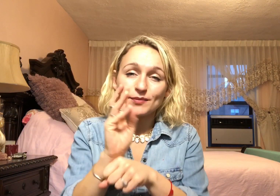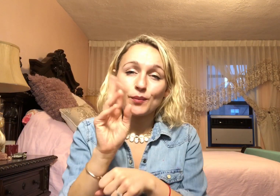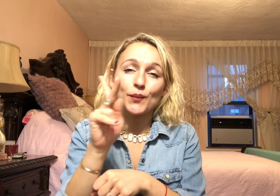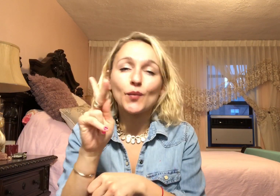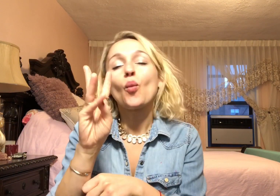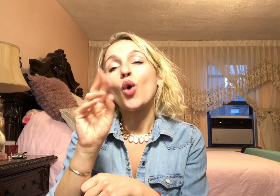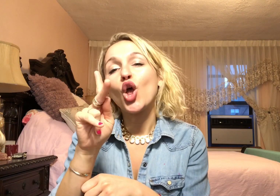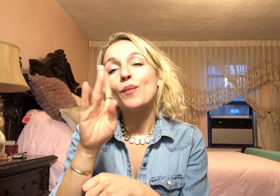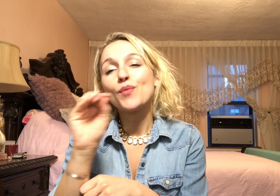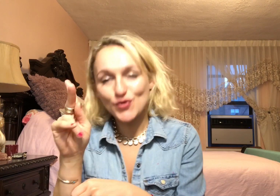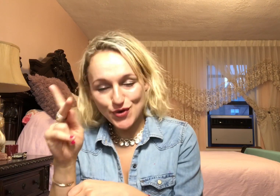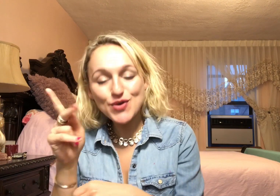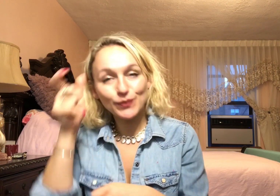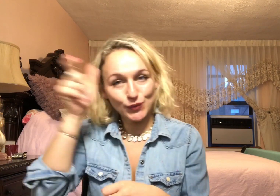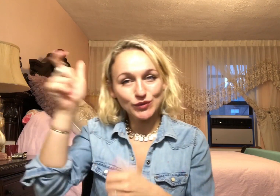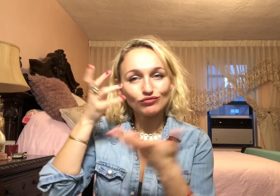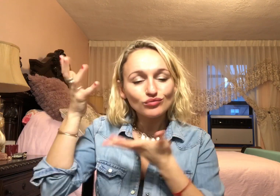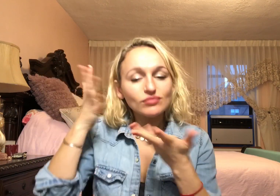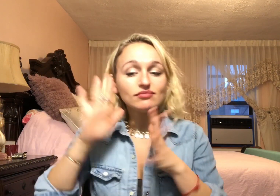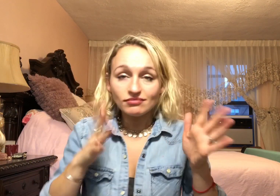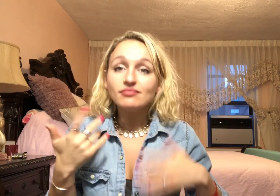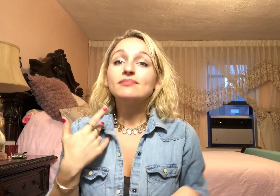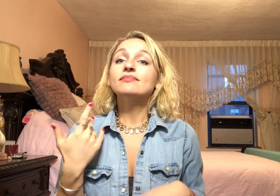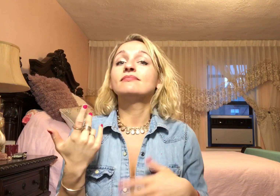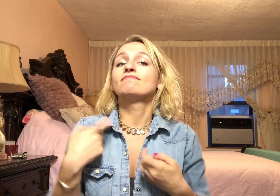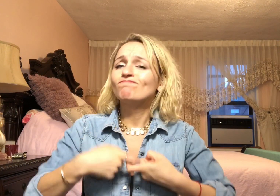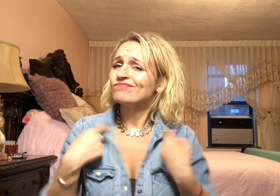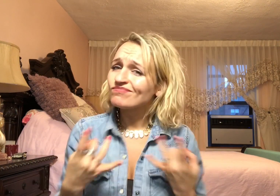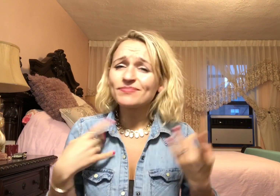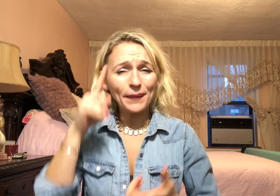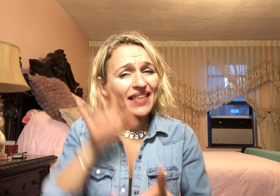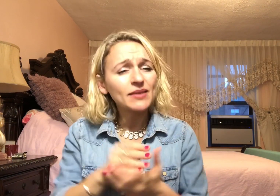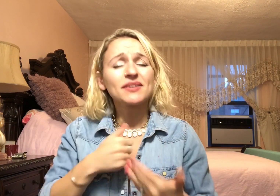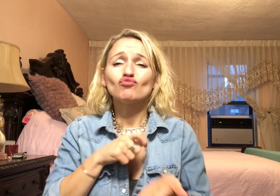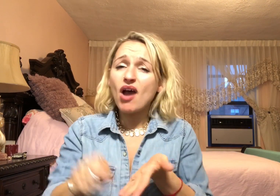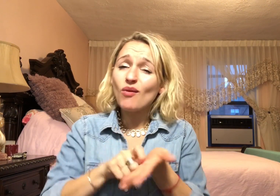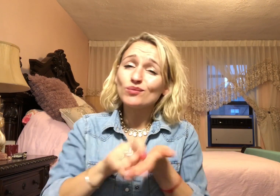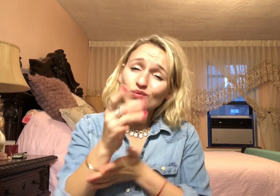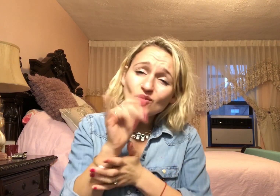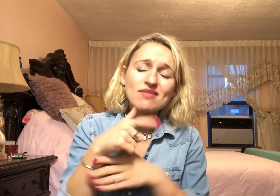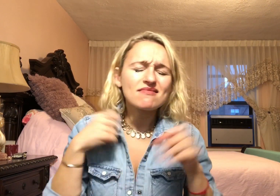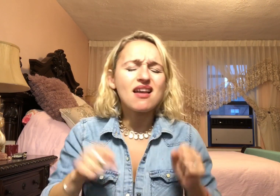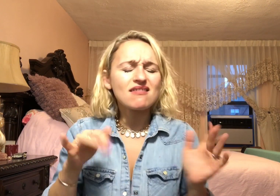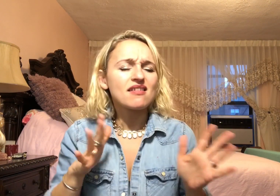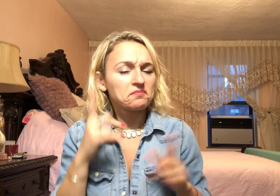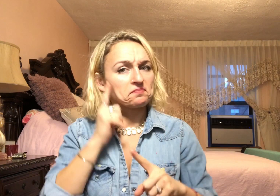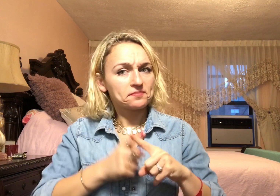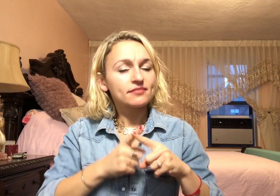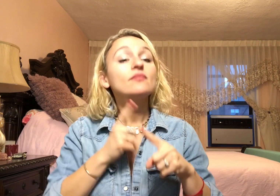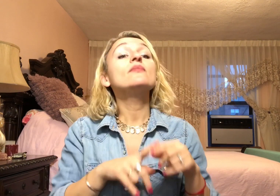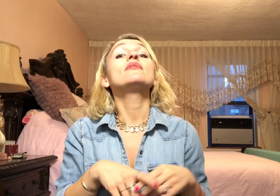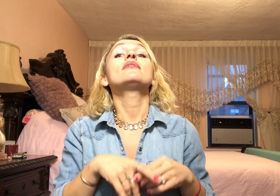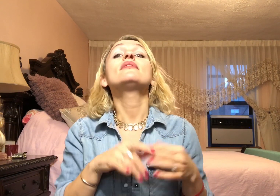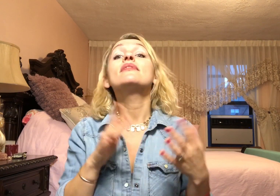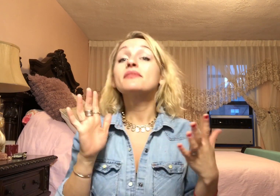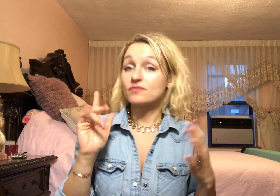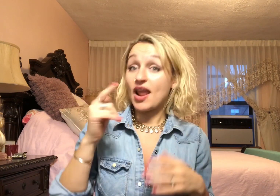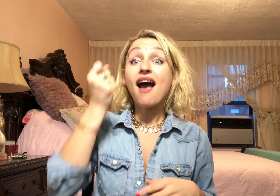activities in my moon workbook. I did writing in my journal about thinking positive. I was assuring myself to stay focused